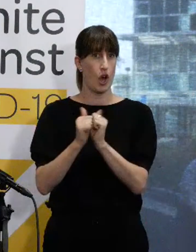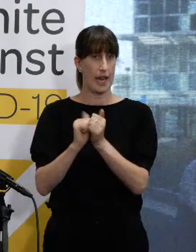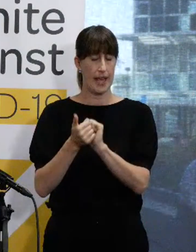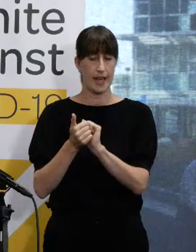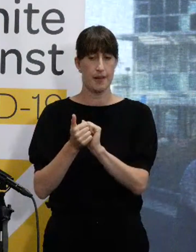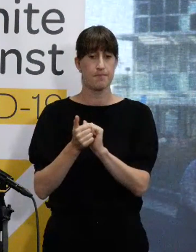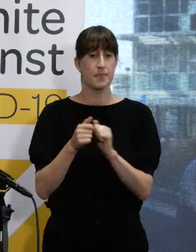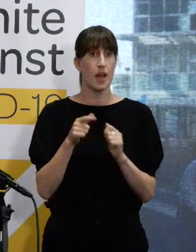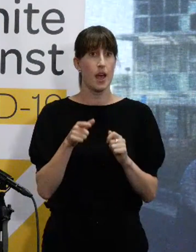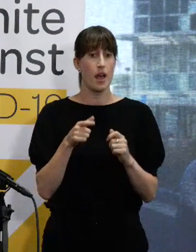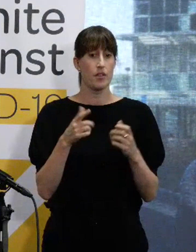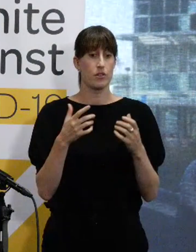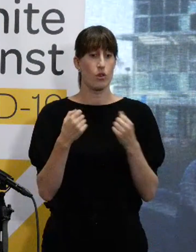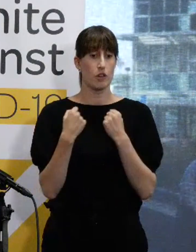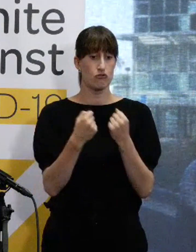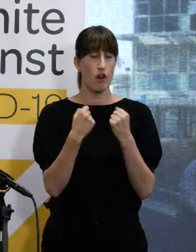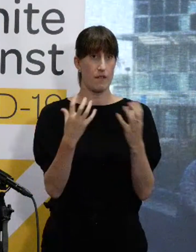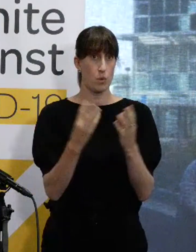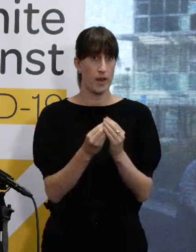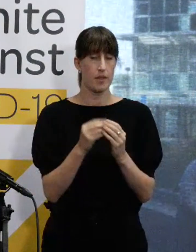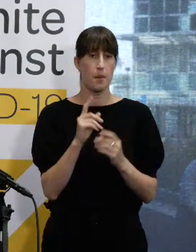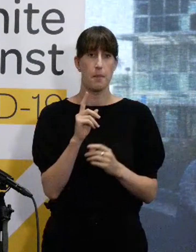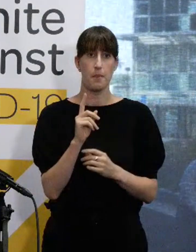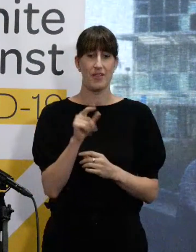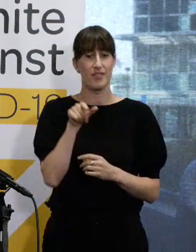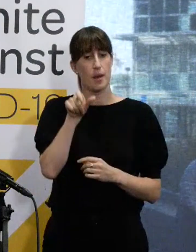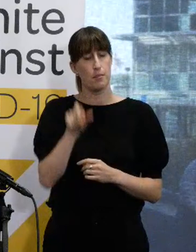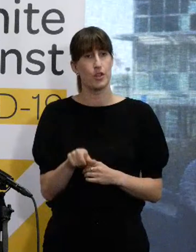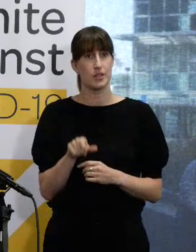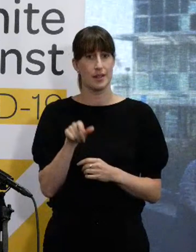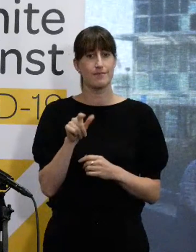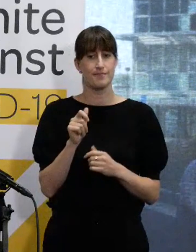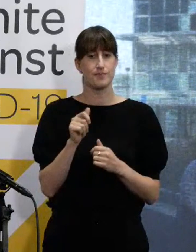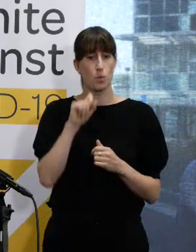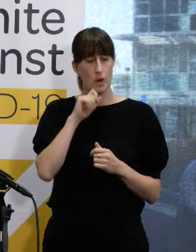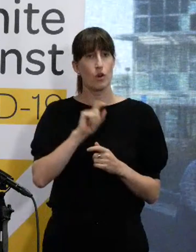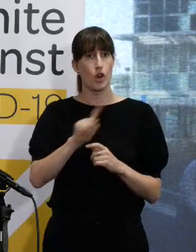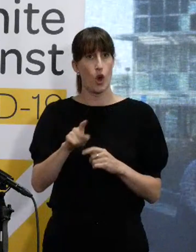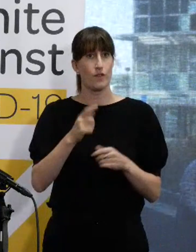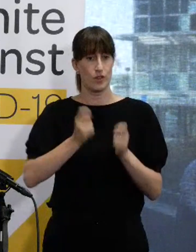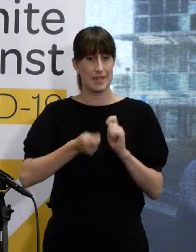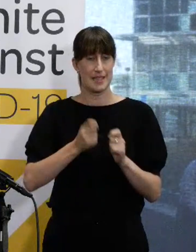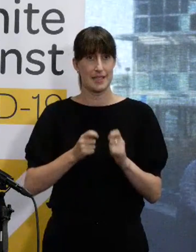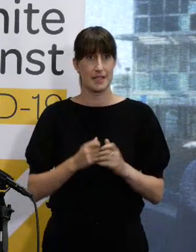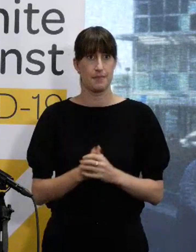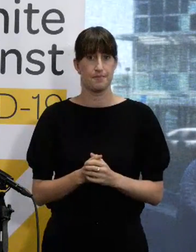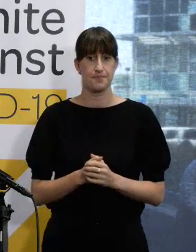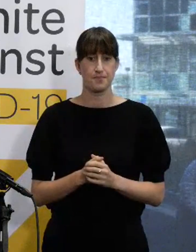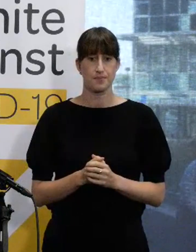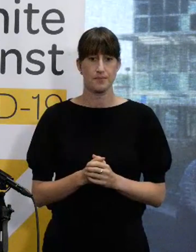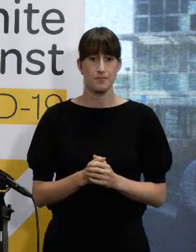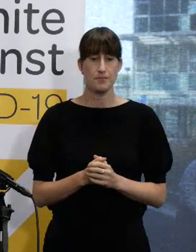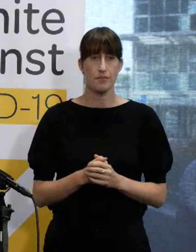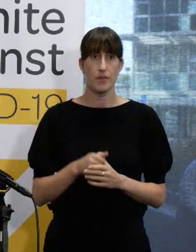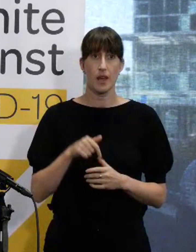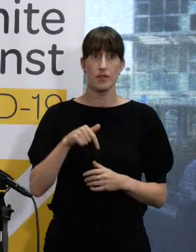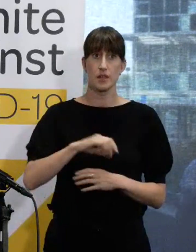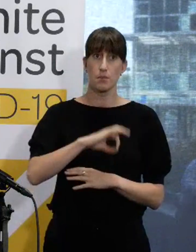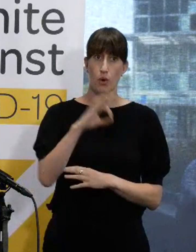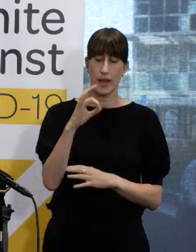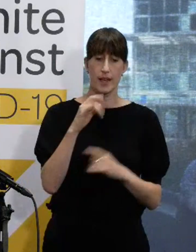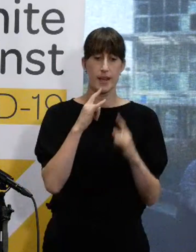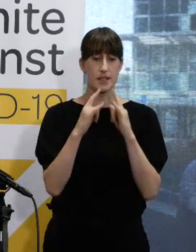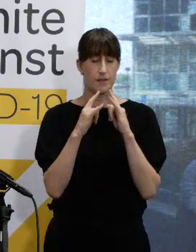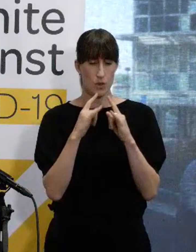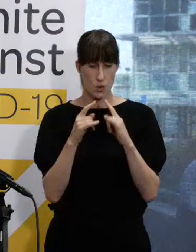a swab taken today. So Auckland Regional Public Health officials have this morning carried out the scoping interviews with the case